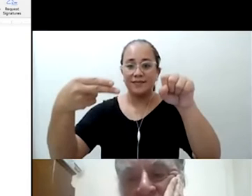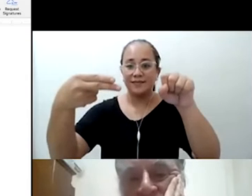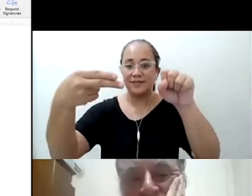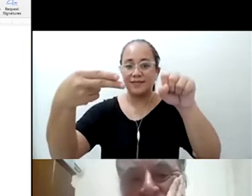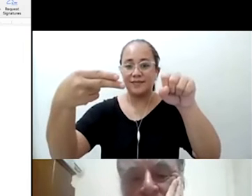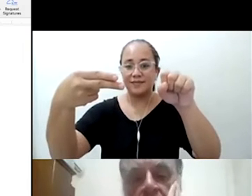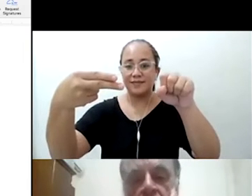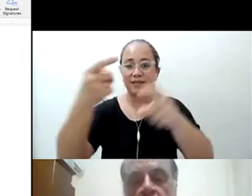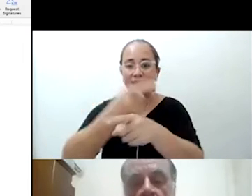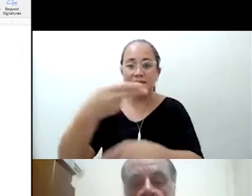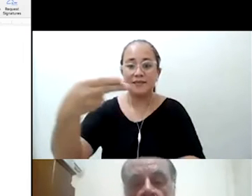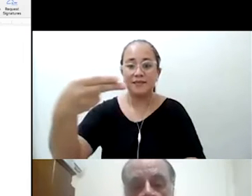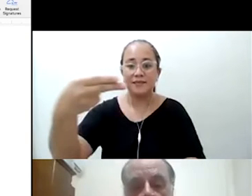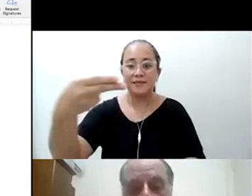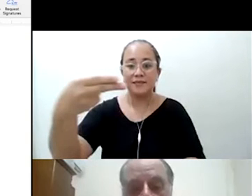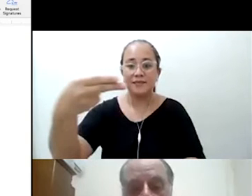correct.